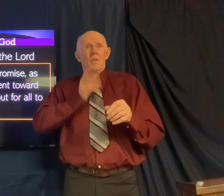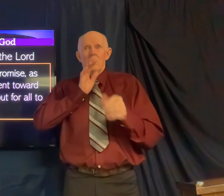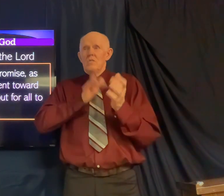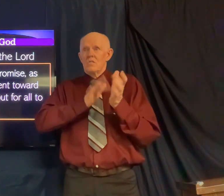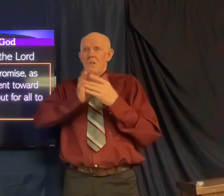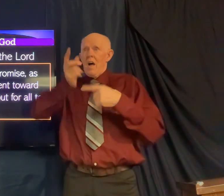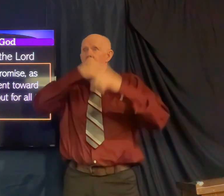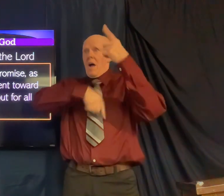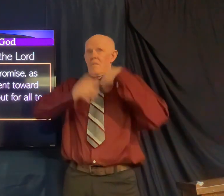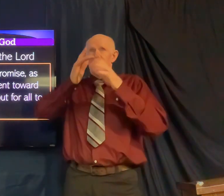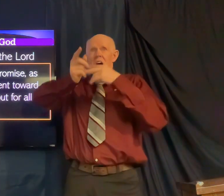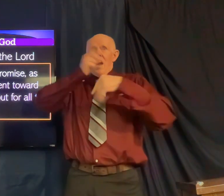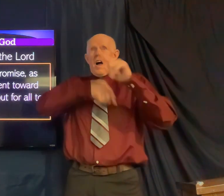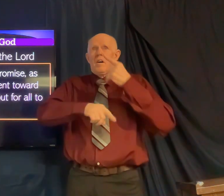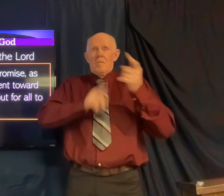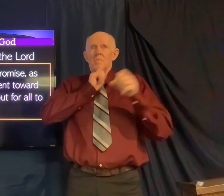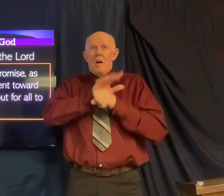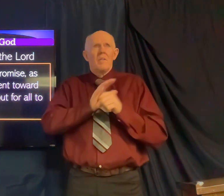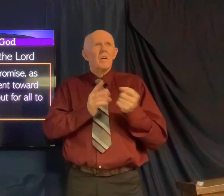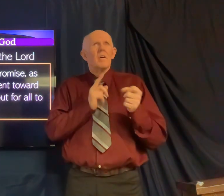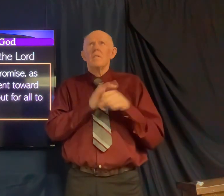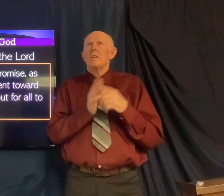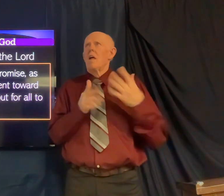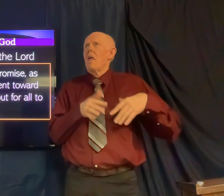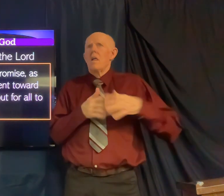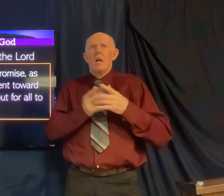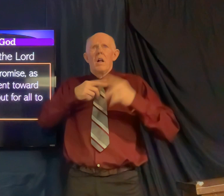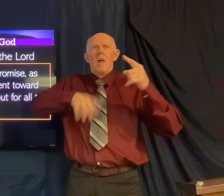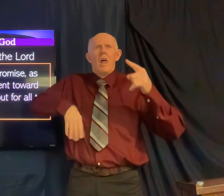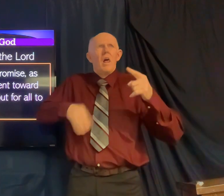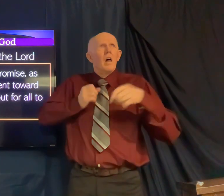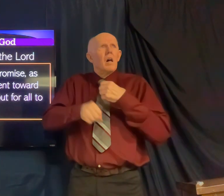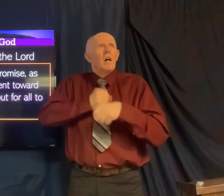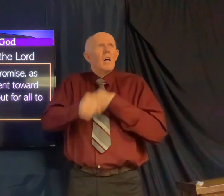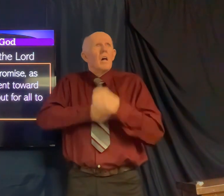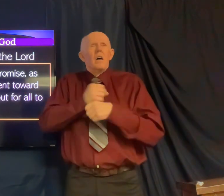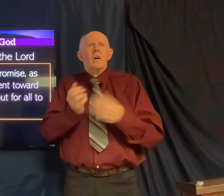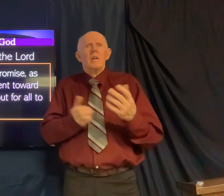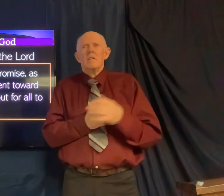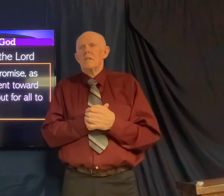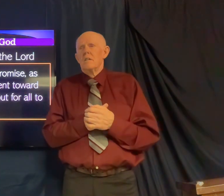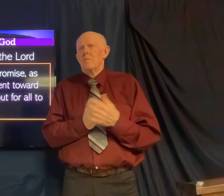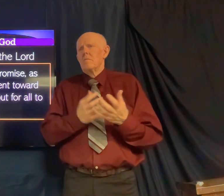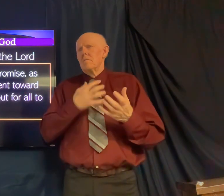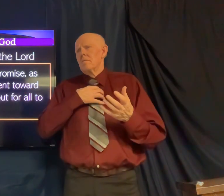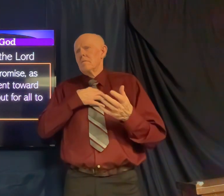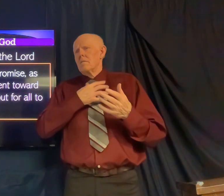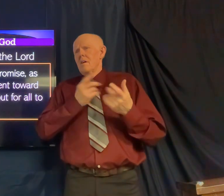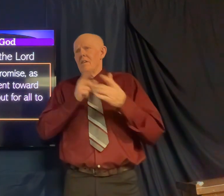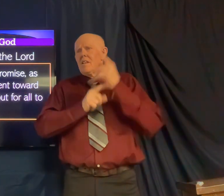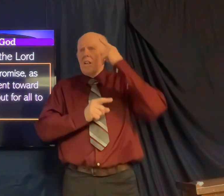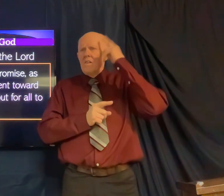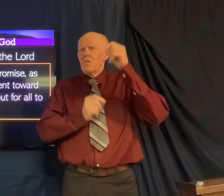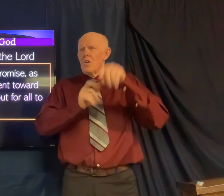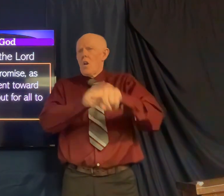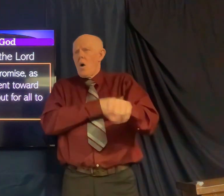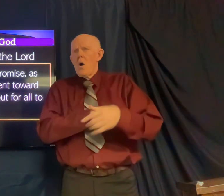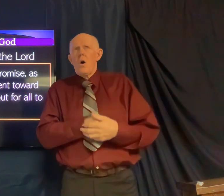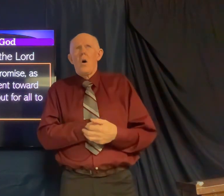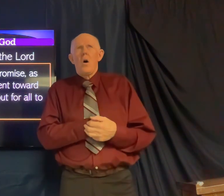People die and things happen. They think Jesus should come. He promised, but he hasn't yet come. And people complain. They think